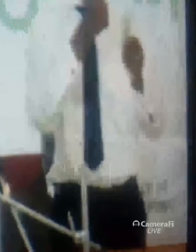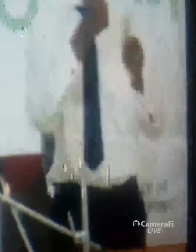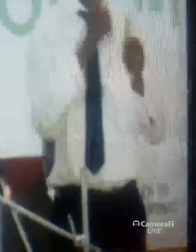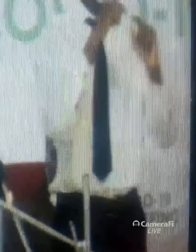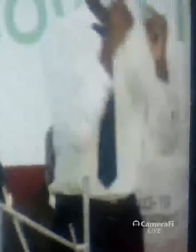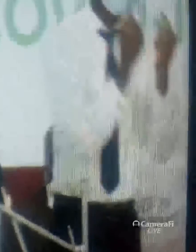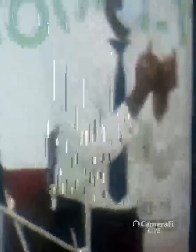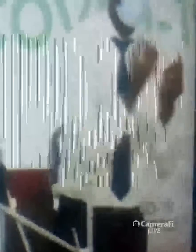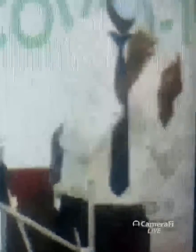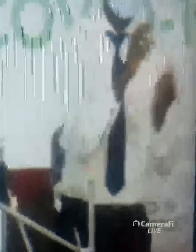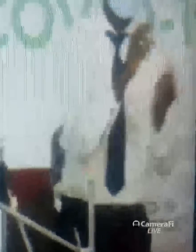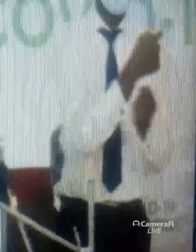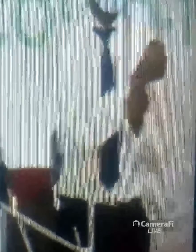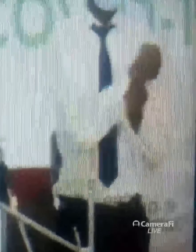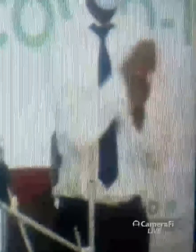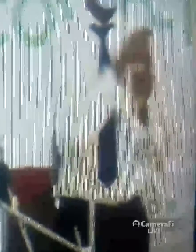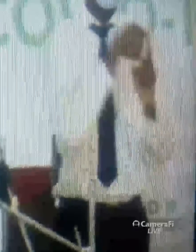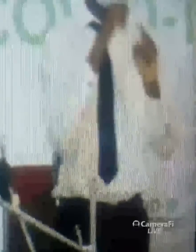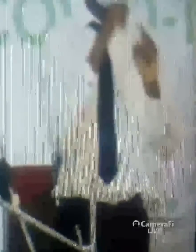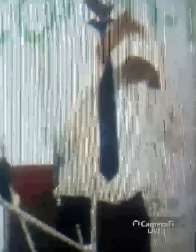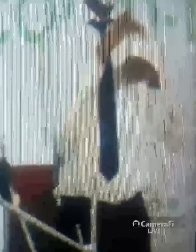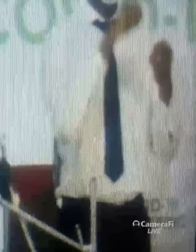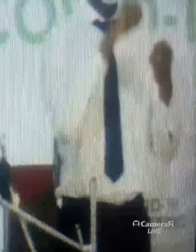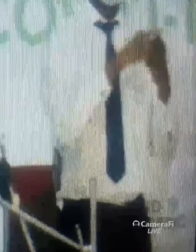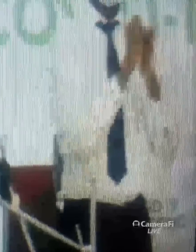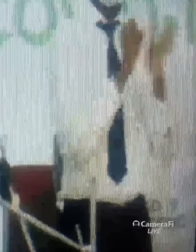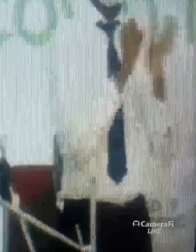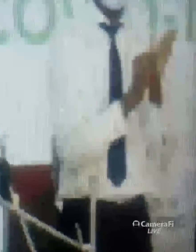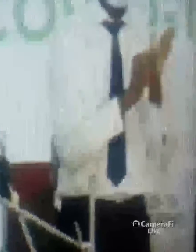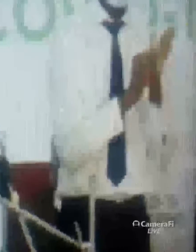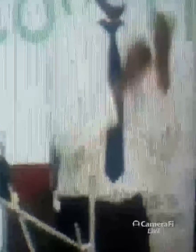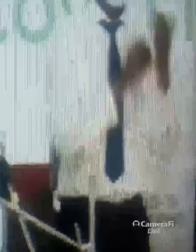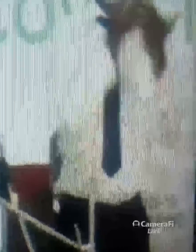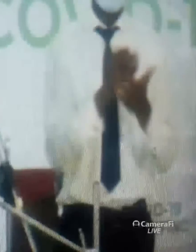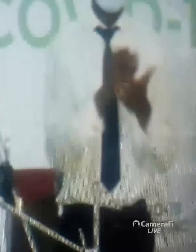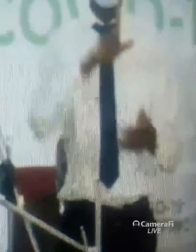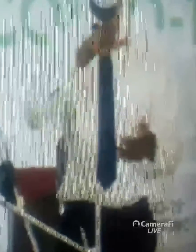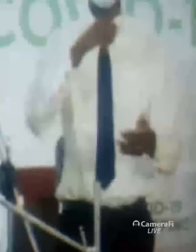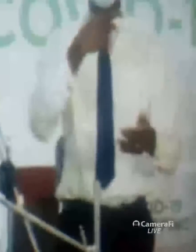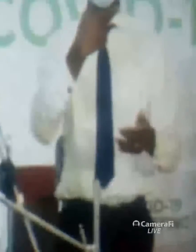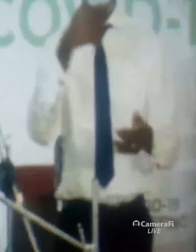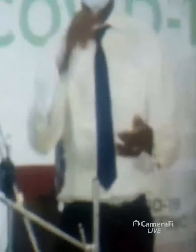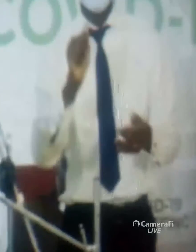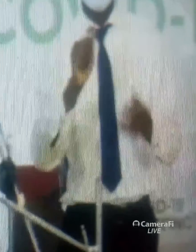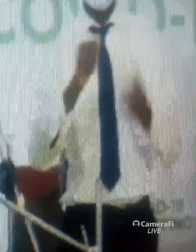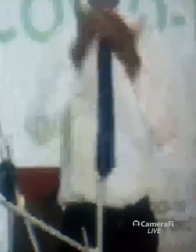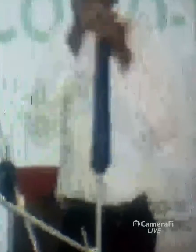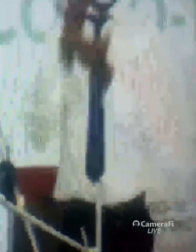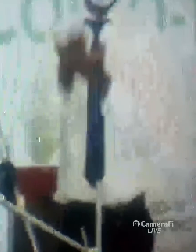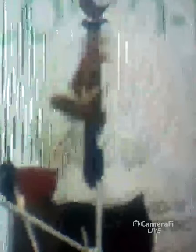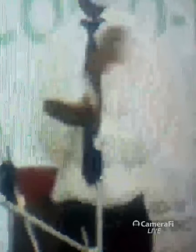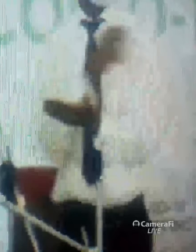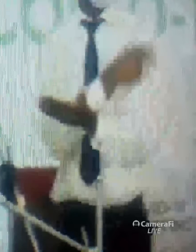they are deployed to the state, when they get to the local government areas, and when they get to the health facilities.